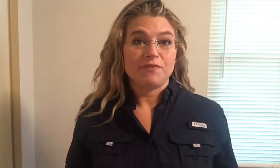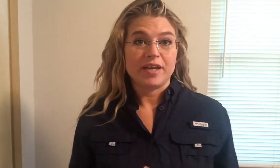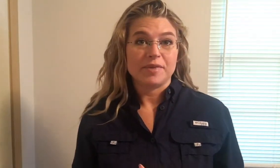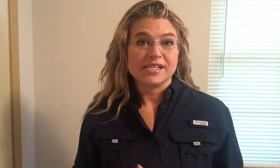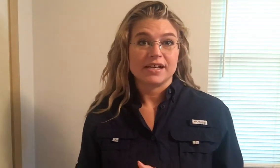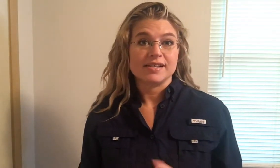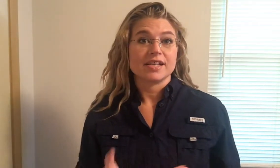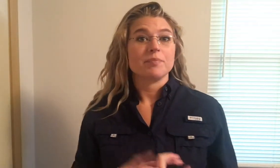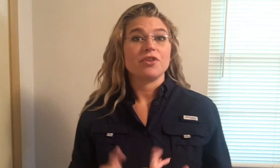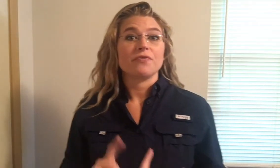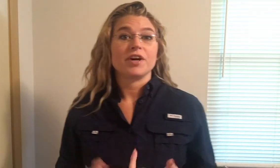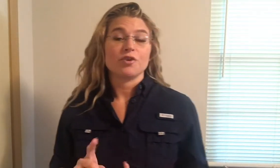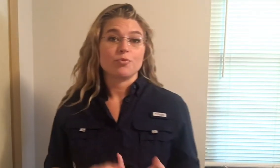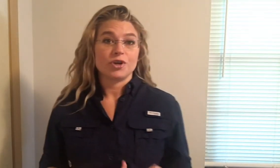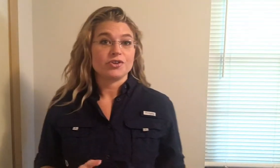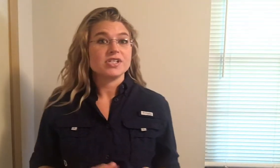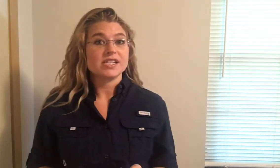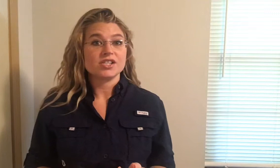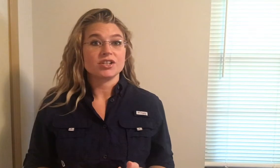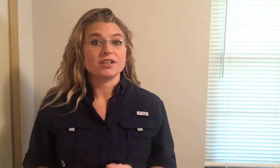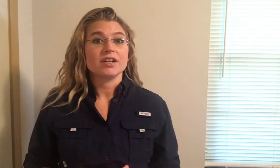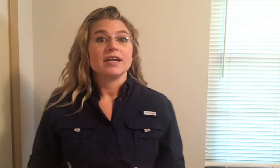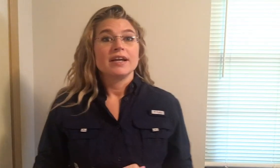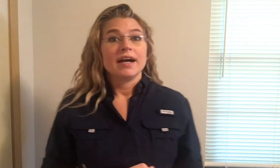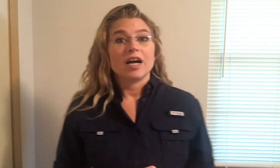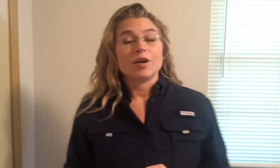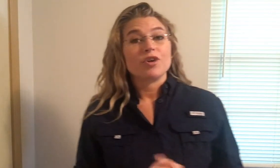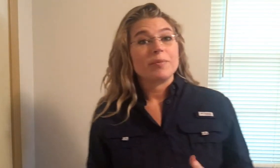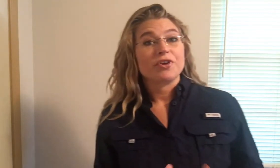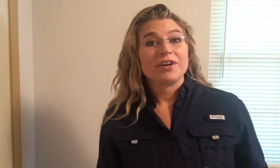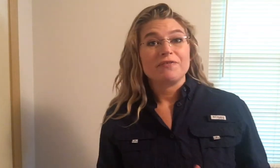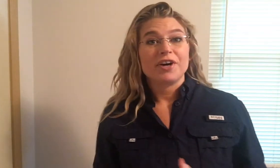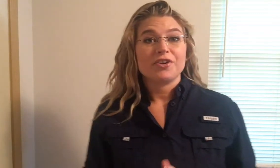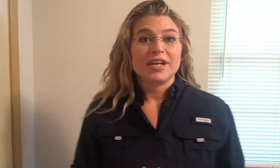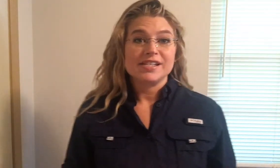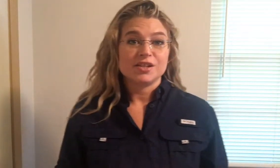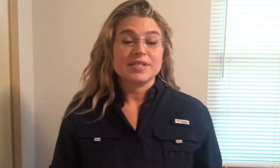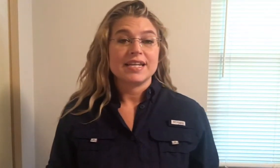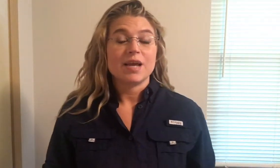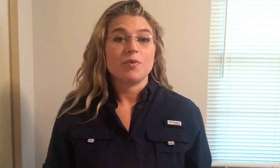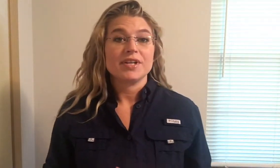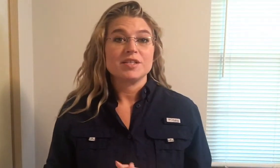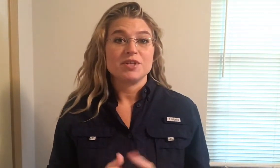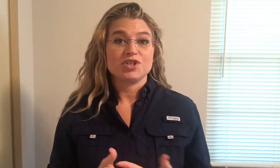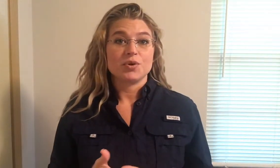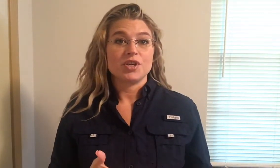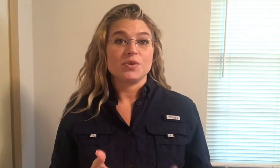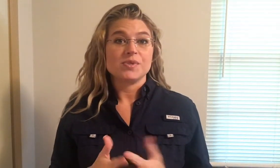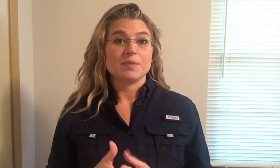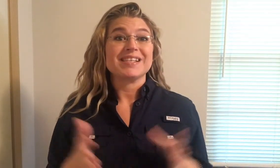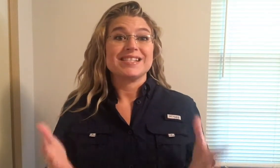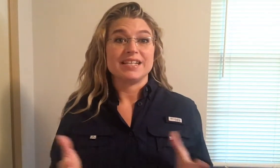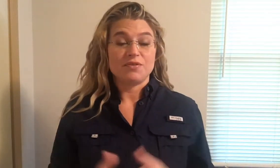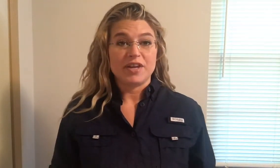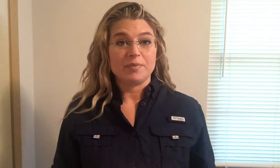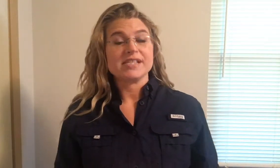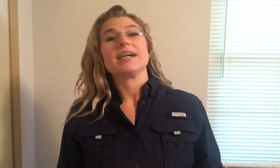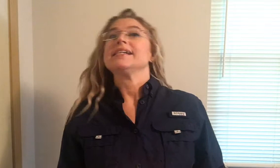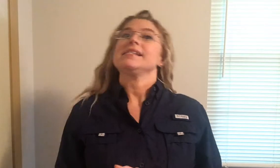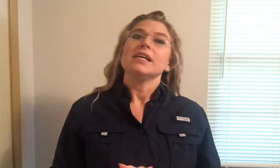family signs like mother, father, brother, sister, grandmother, grandfather, and so today I'm going to be showing you some extended family signs.